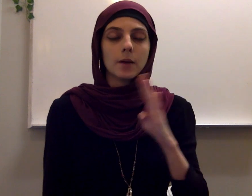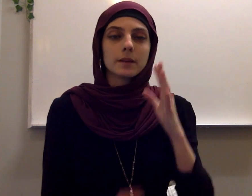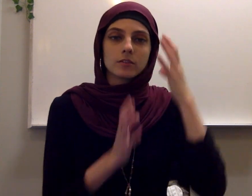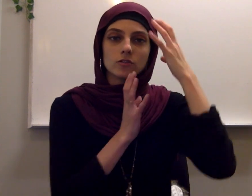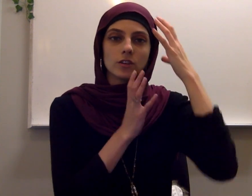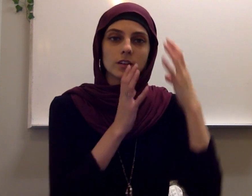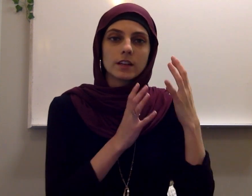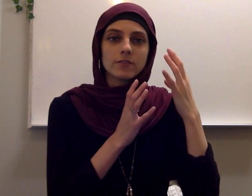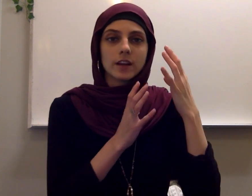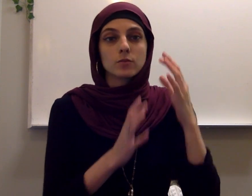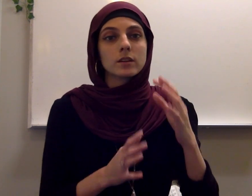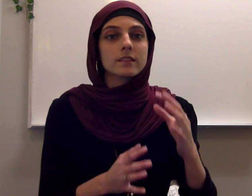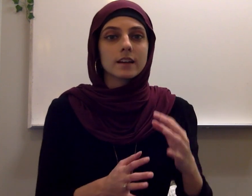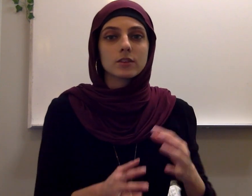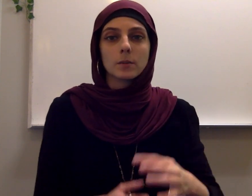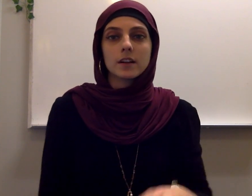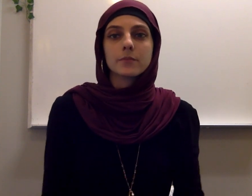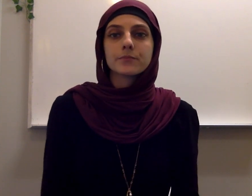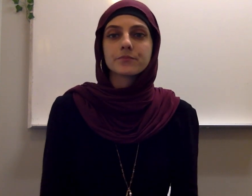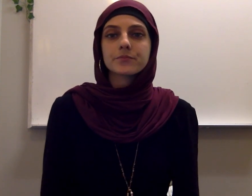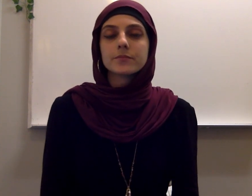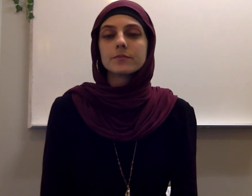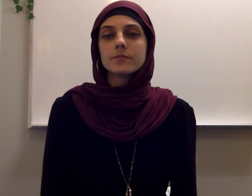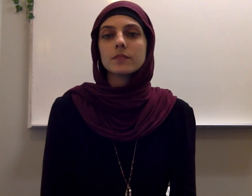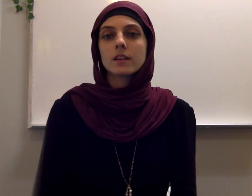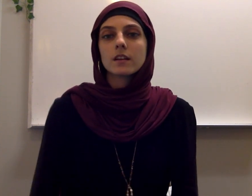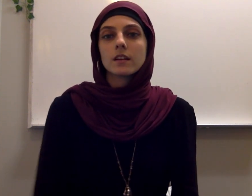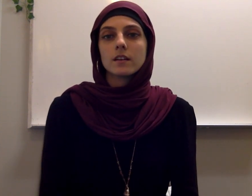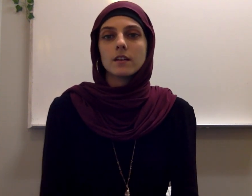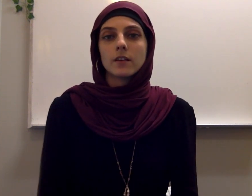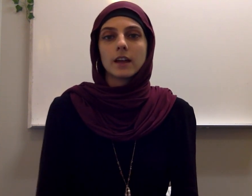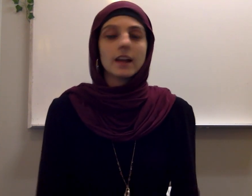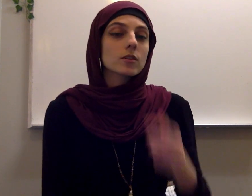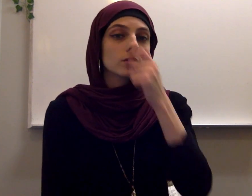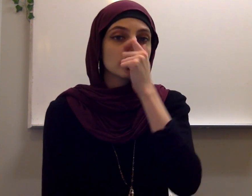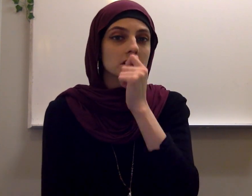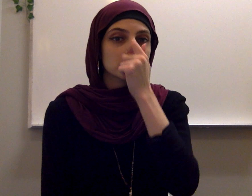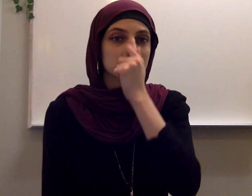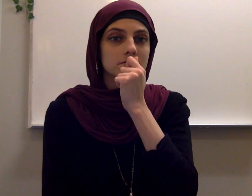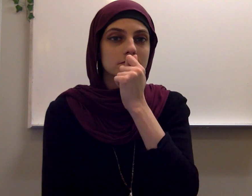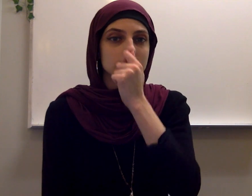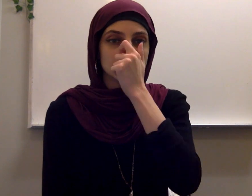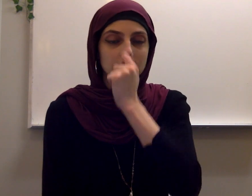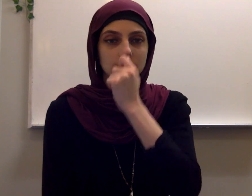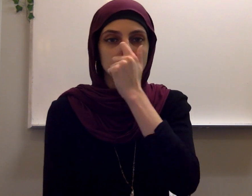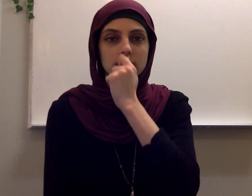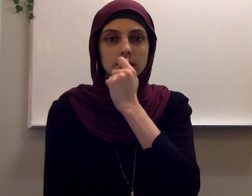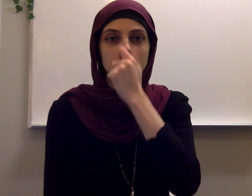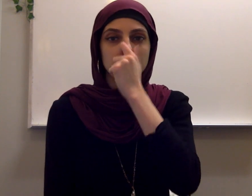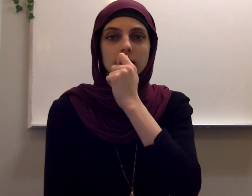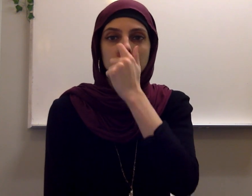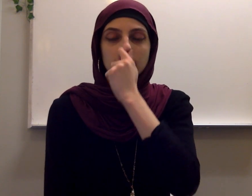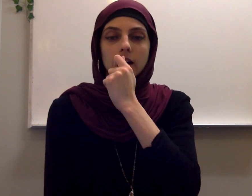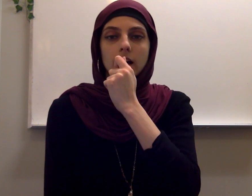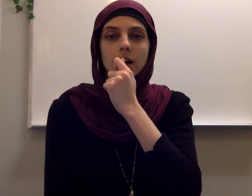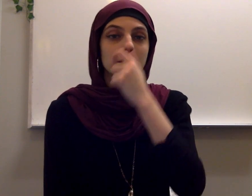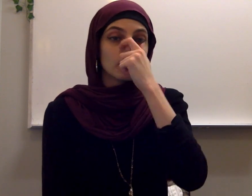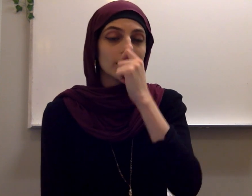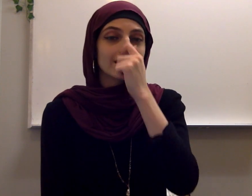because it generally affects one side of your body. Okay, head cold. I did that one earlier.